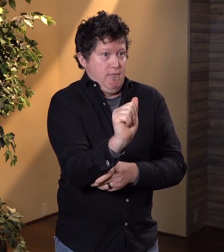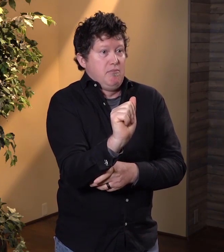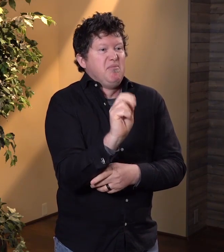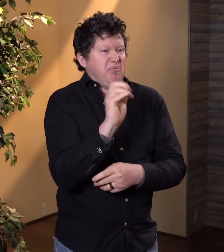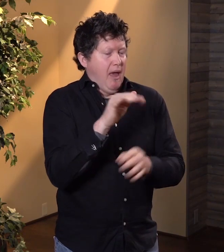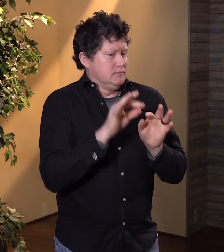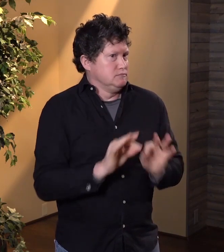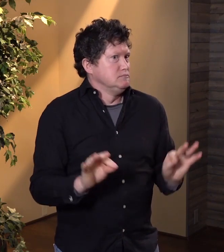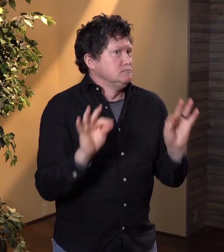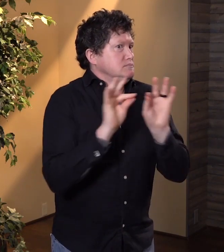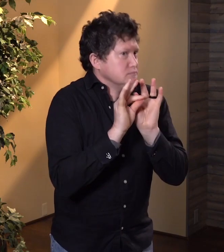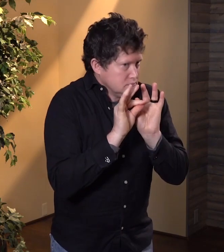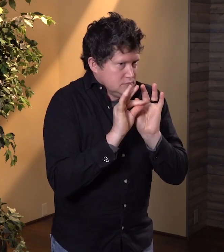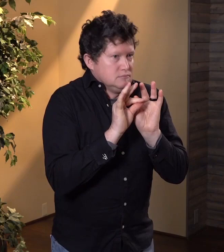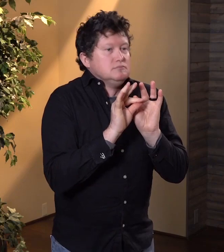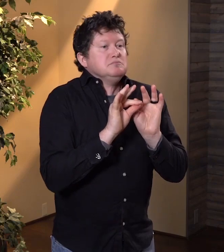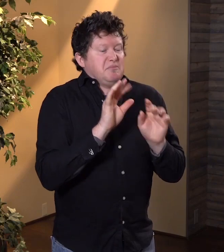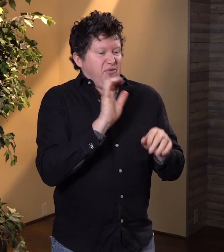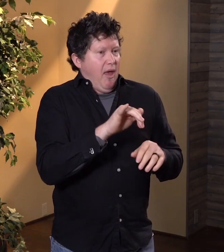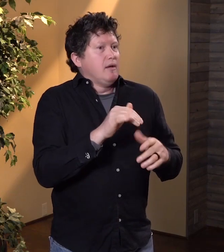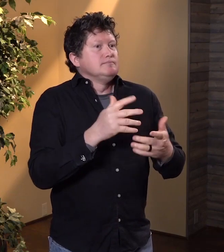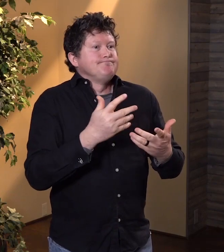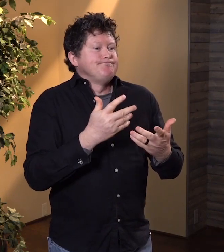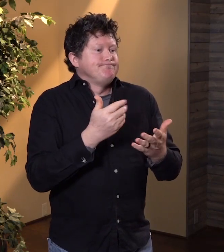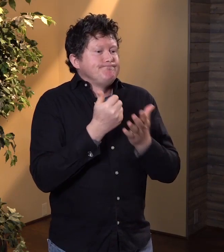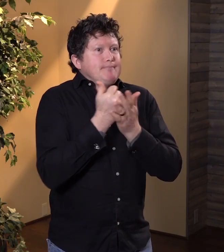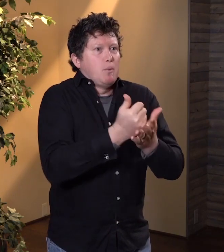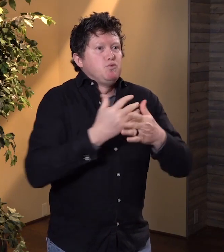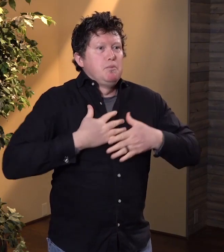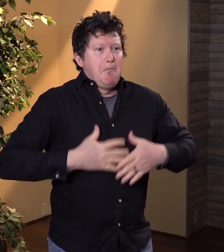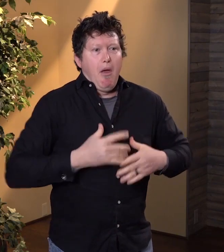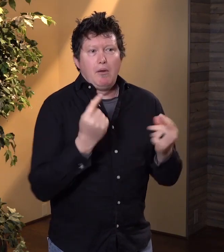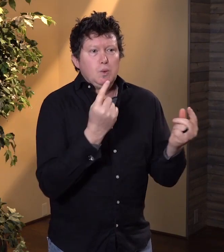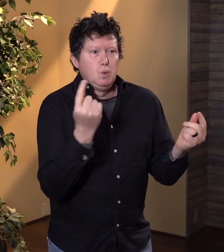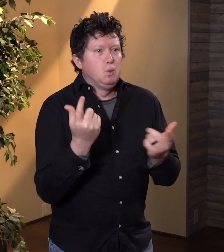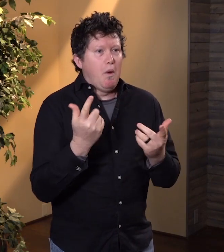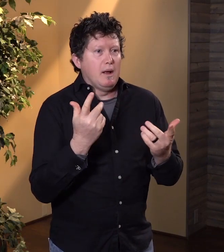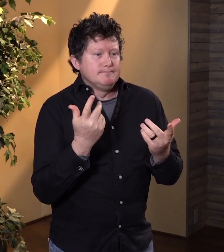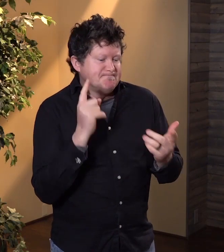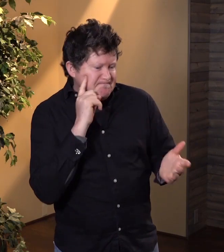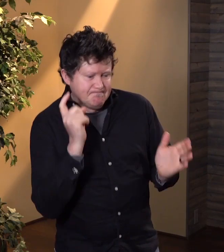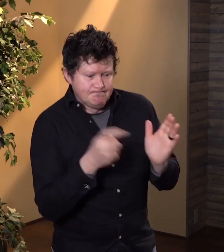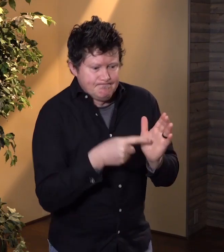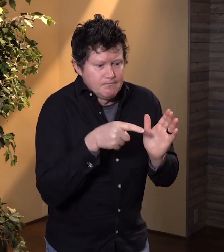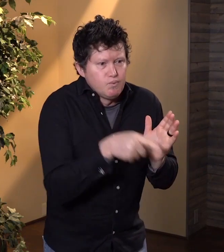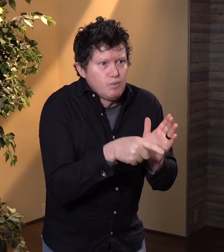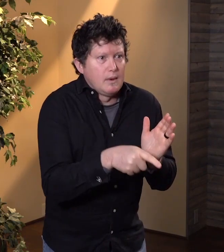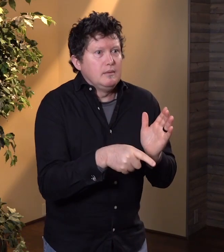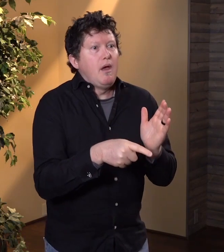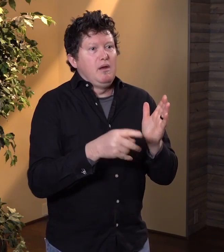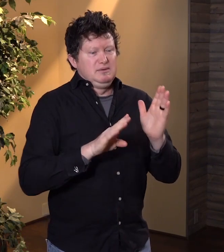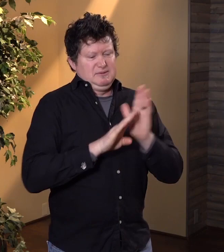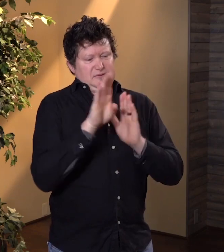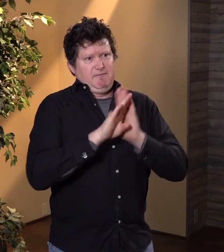main ingredient, the mRNA, which, remember, protects the body, makes it